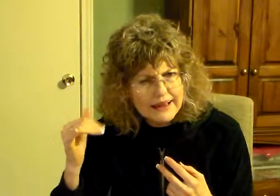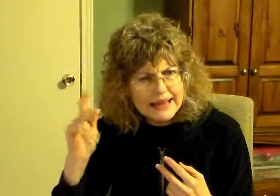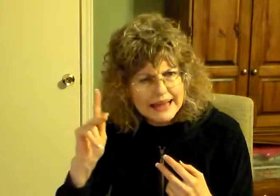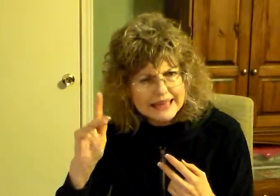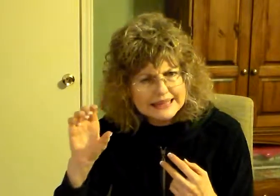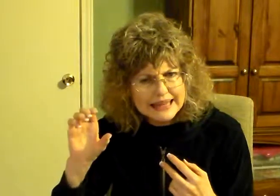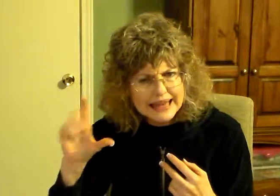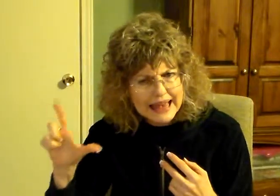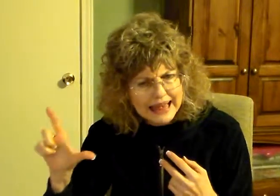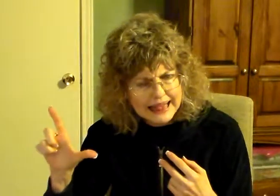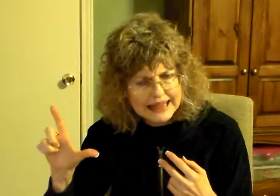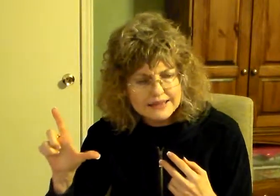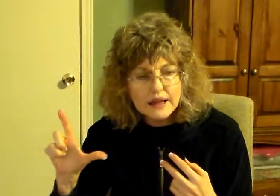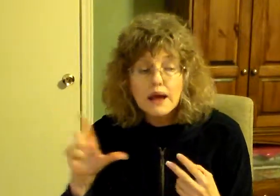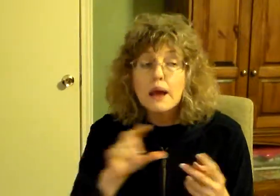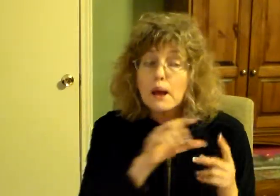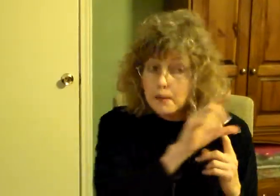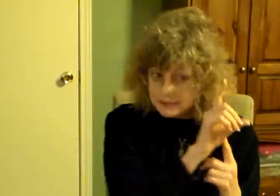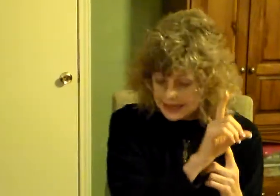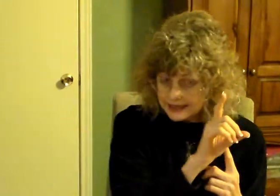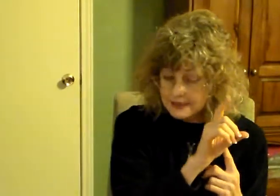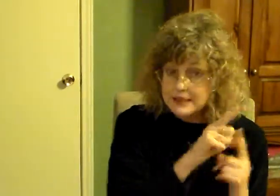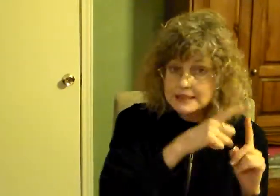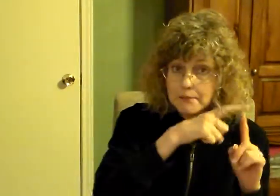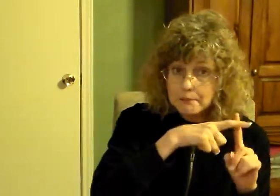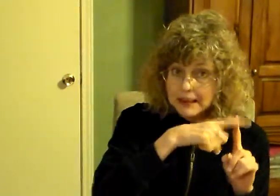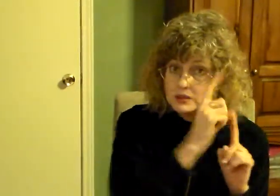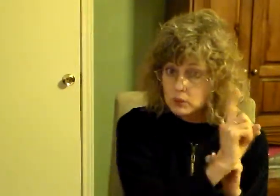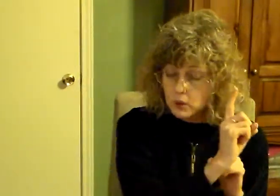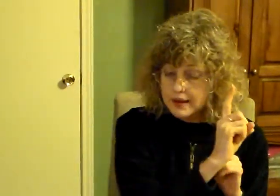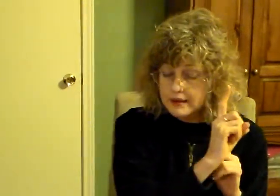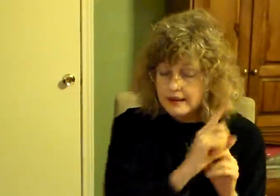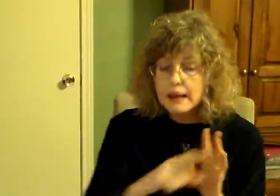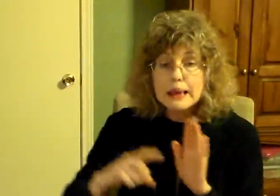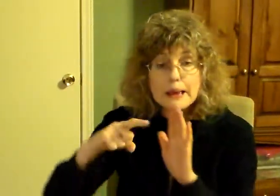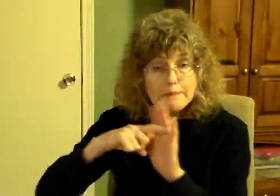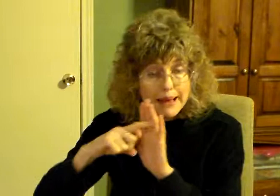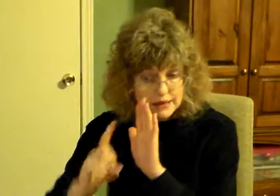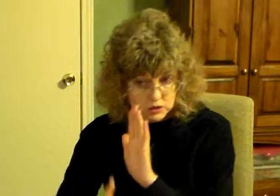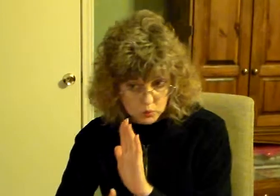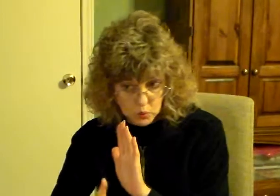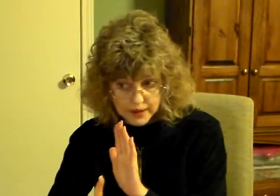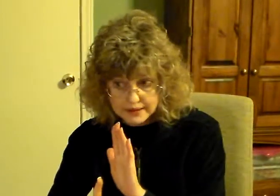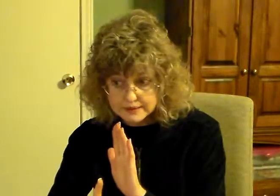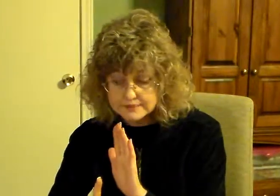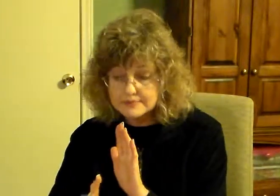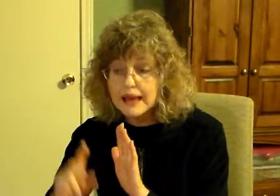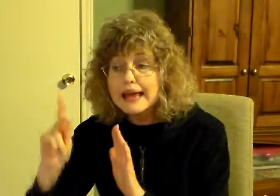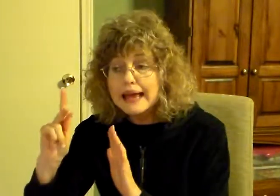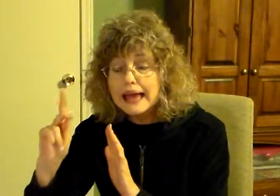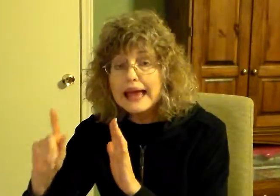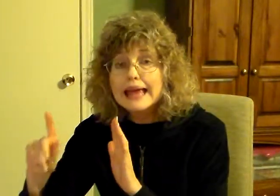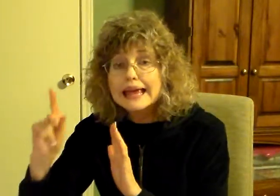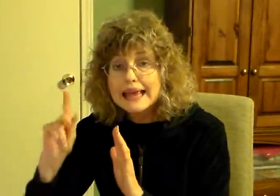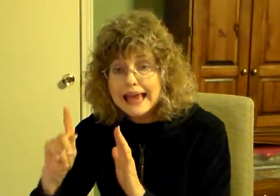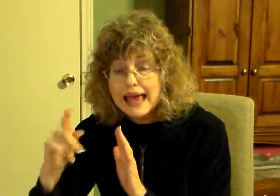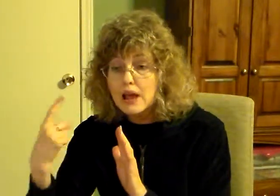potassium is +1 and chlorine is a -1, so the formula for potassium chloride is K1Cl1. You'll see here in the